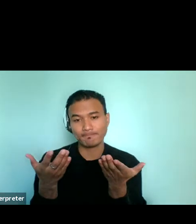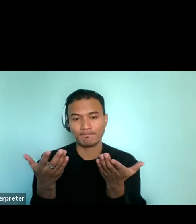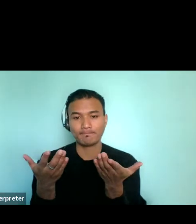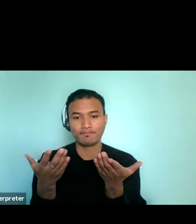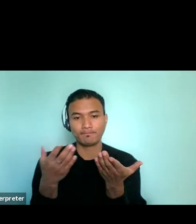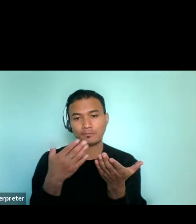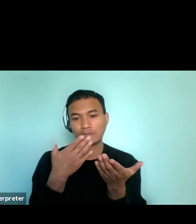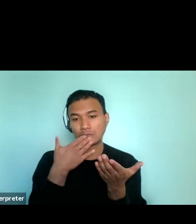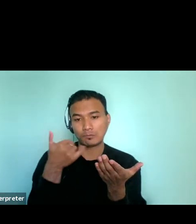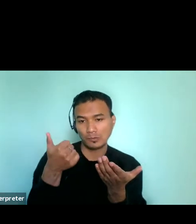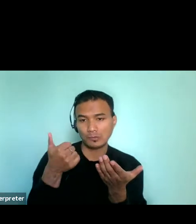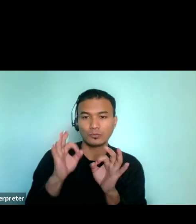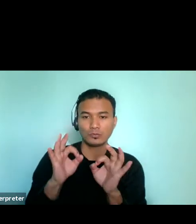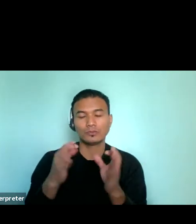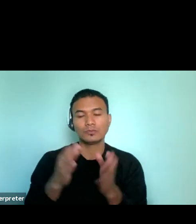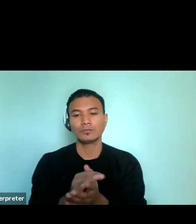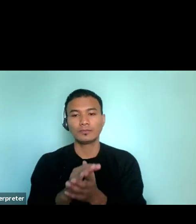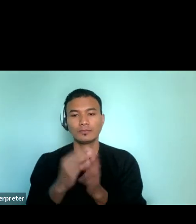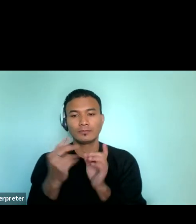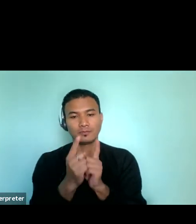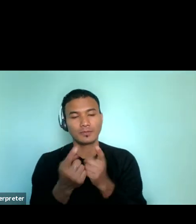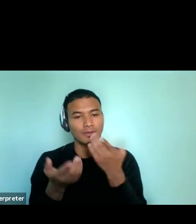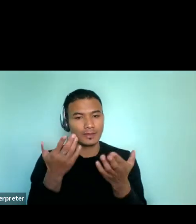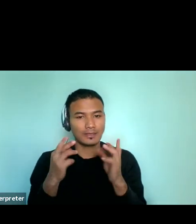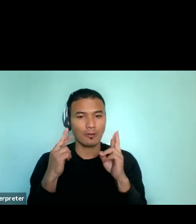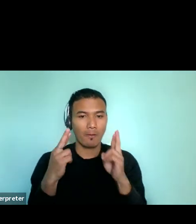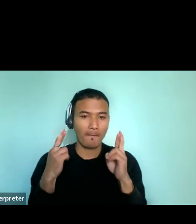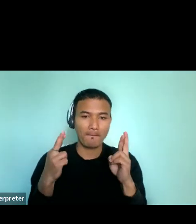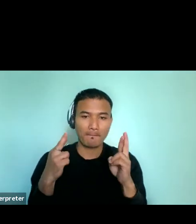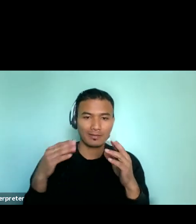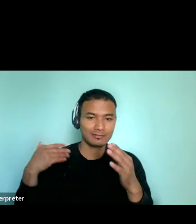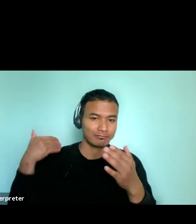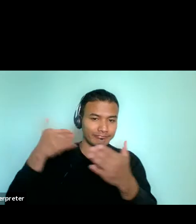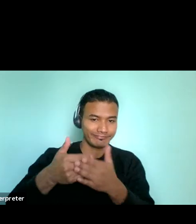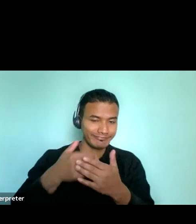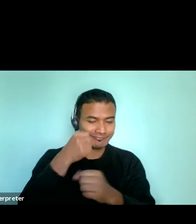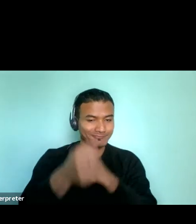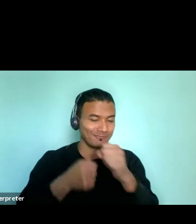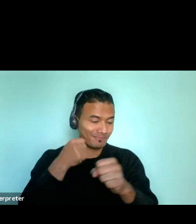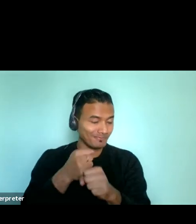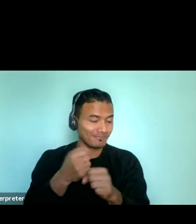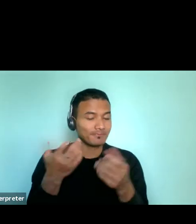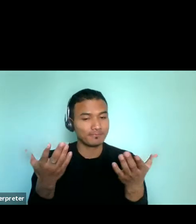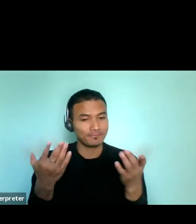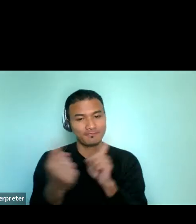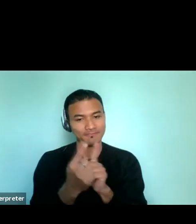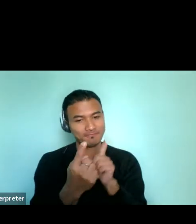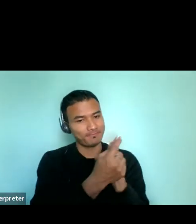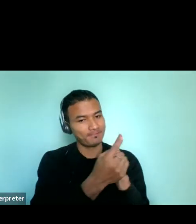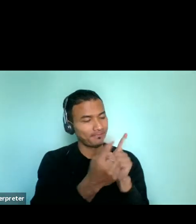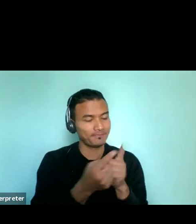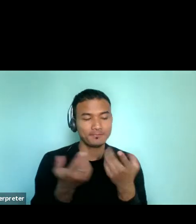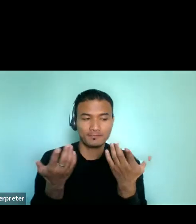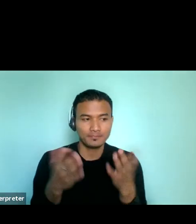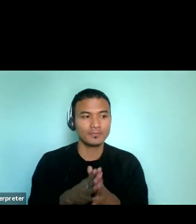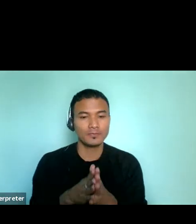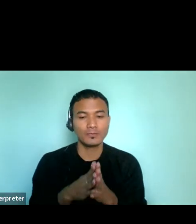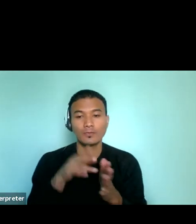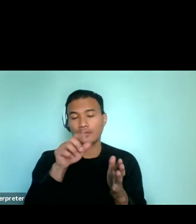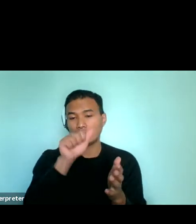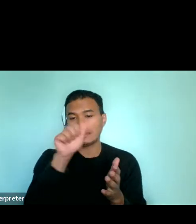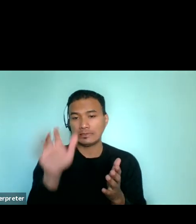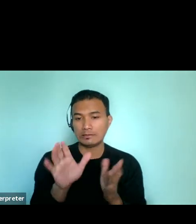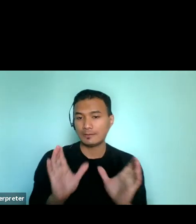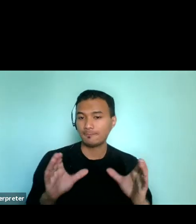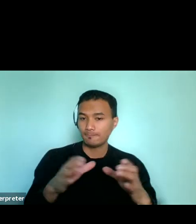better, right? Yeah, and I hope next year we might have chance to meet each other. Yeah. At the Asia Land